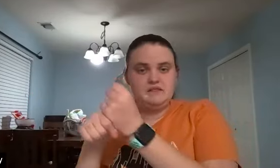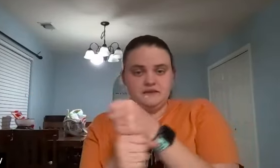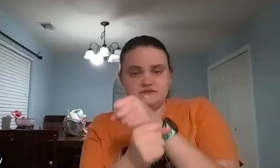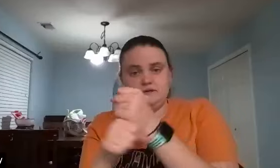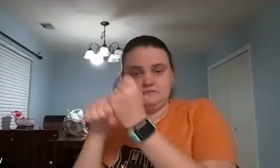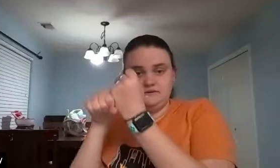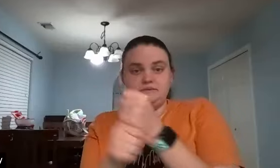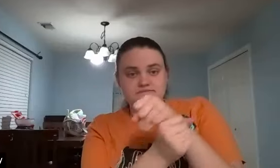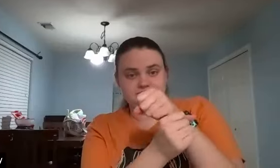like the sweep.